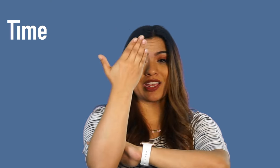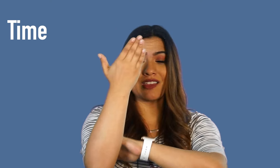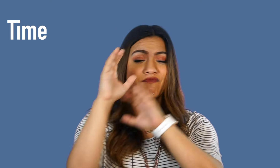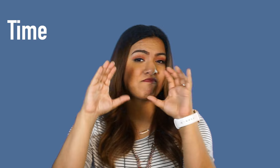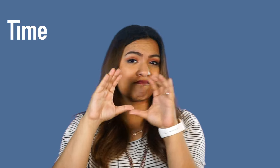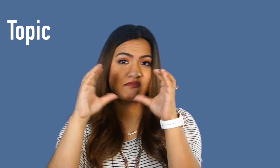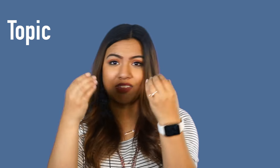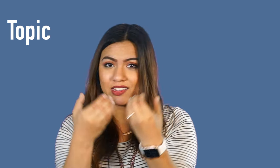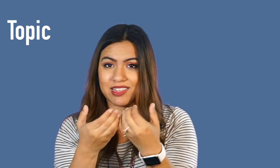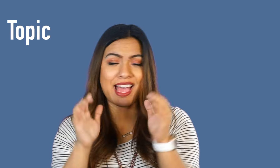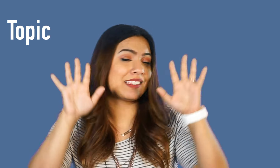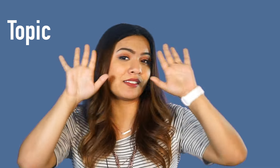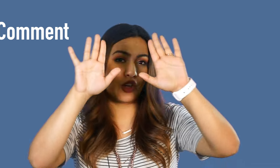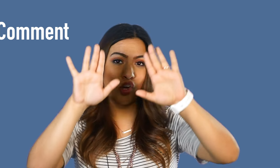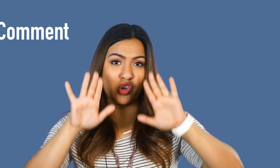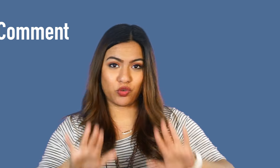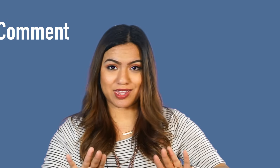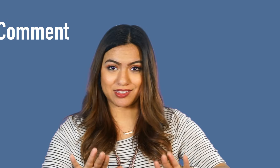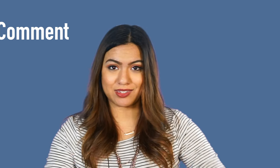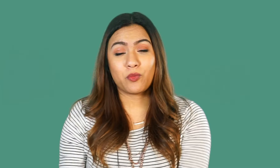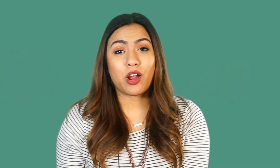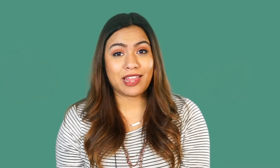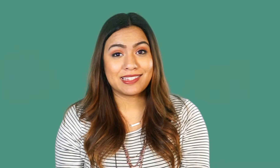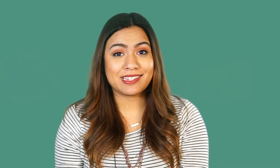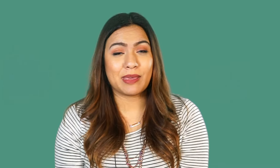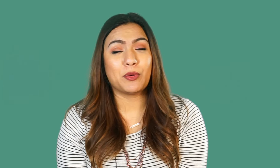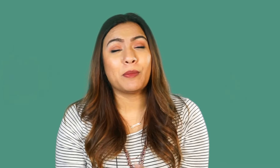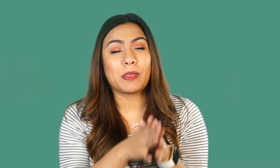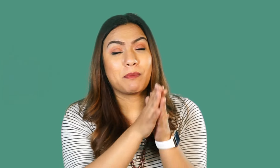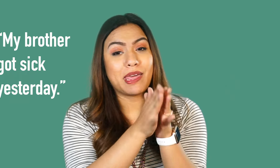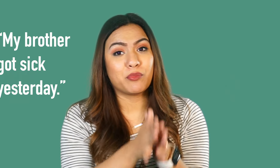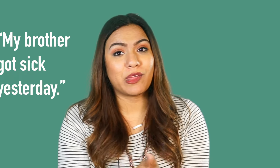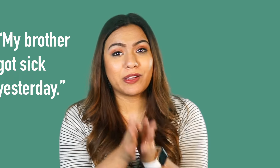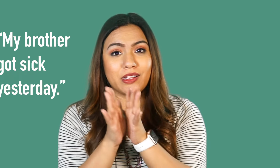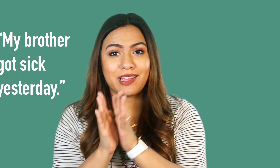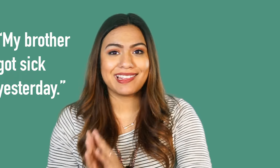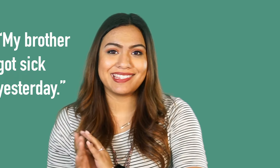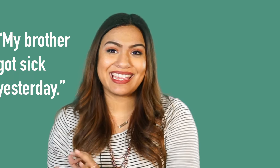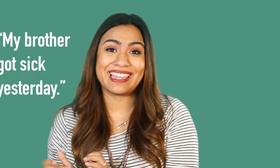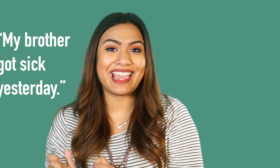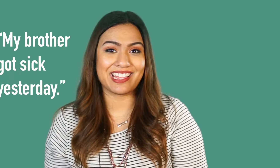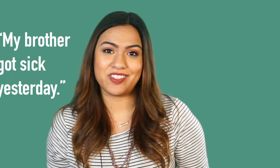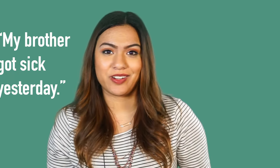morning, class, great. Our last example, my brother got sick